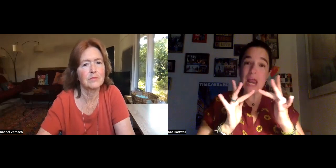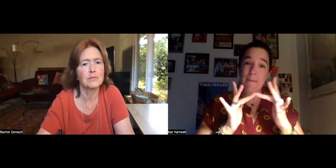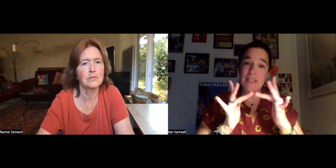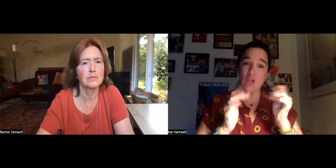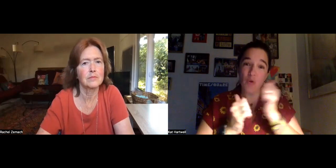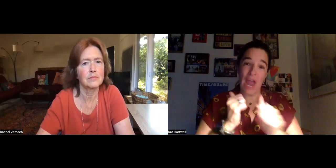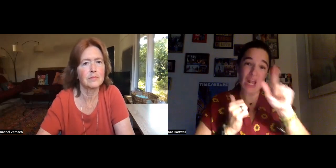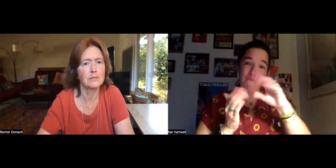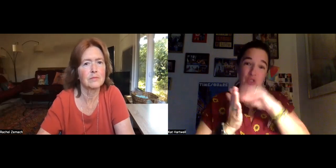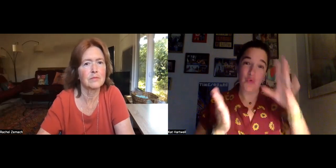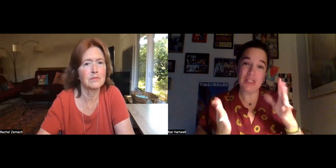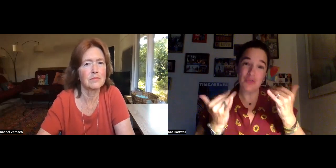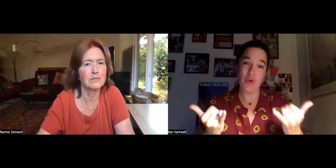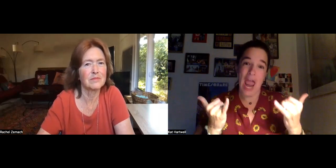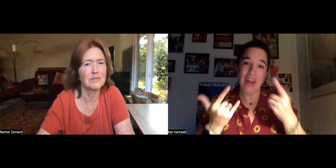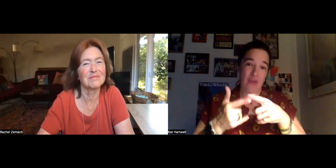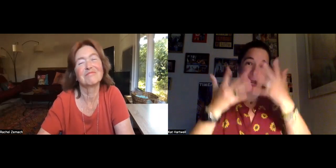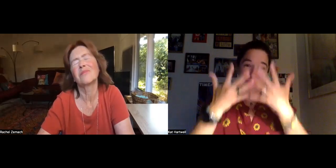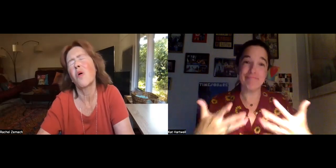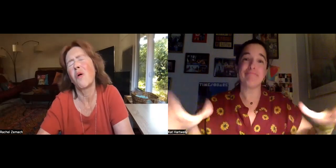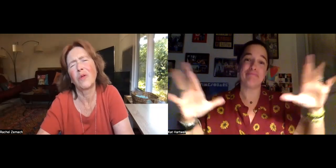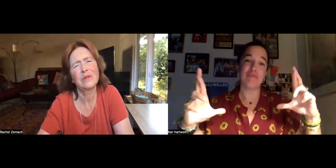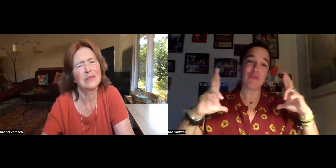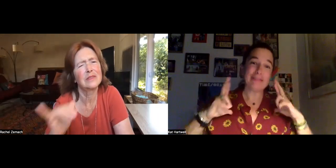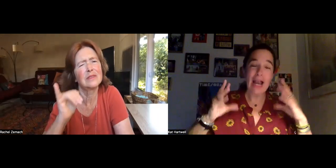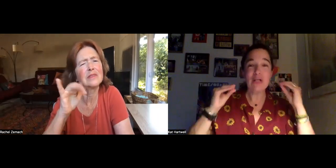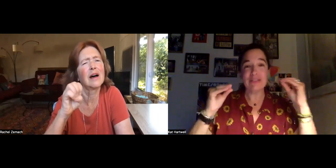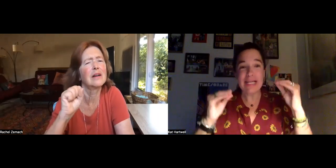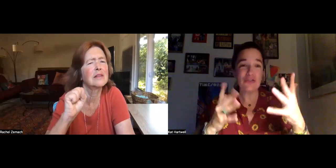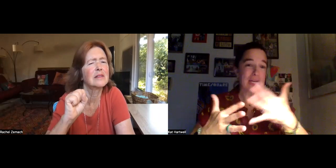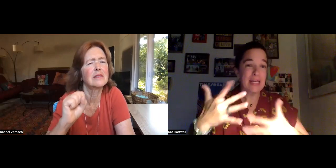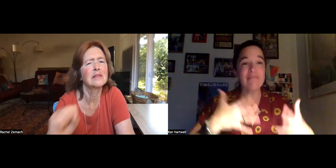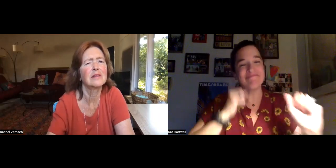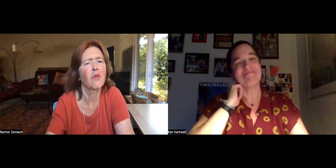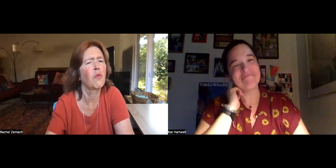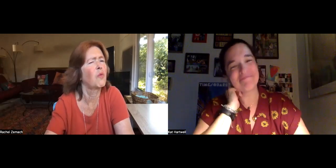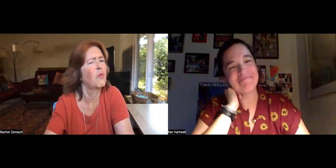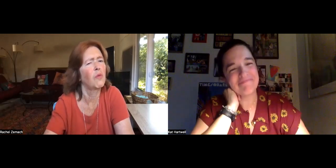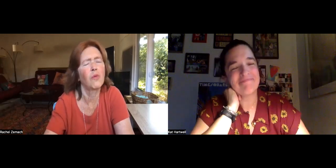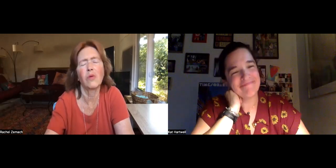Keep in touch with any of the students today and other entire teaching.